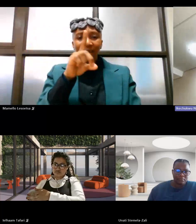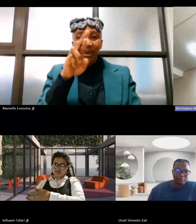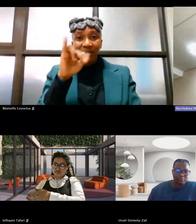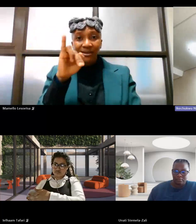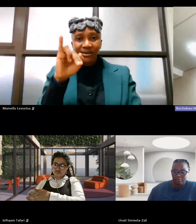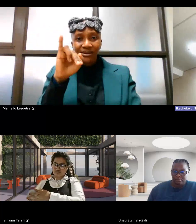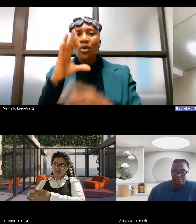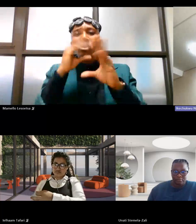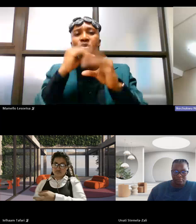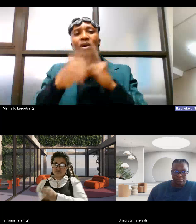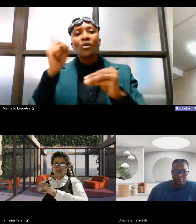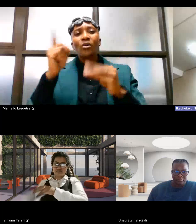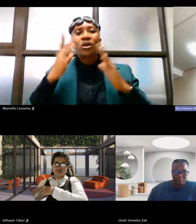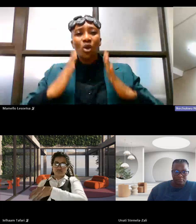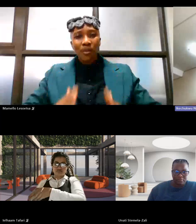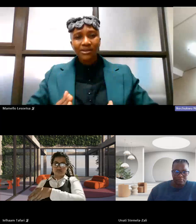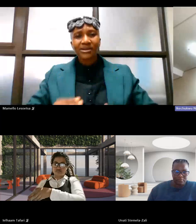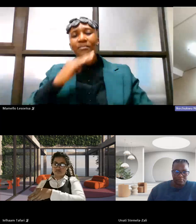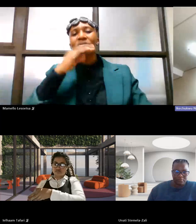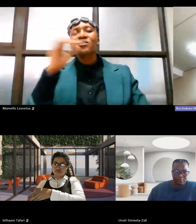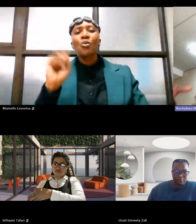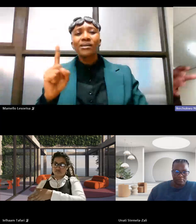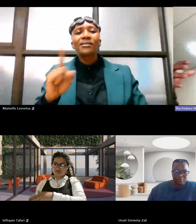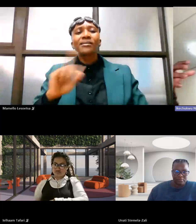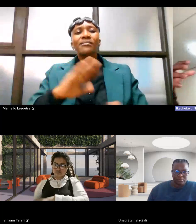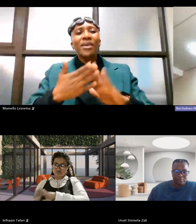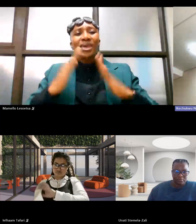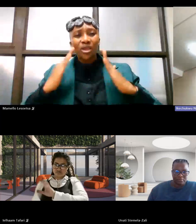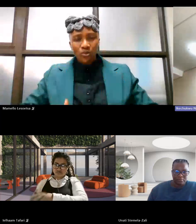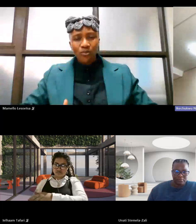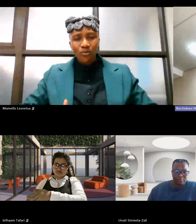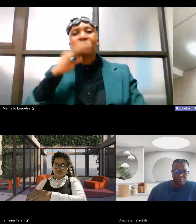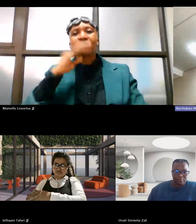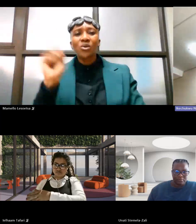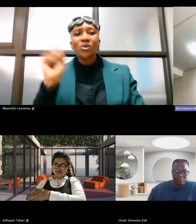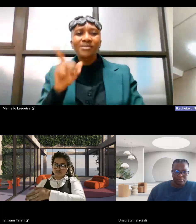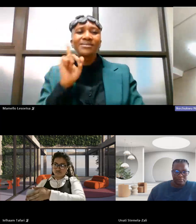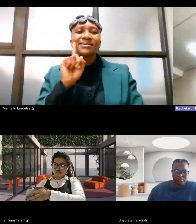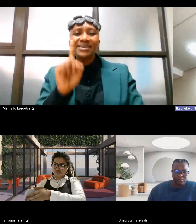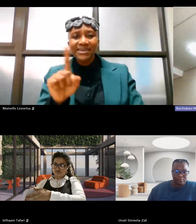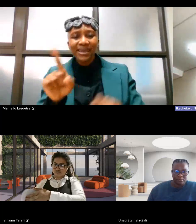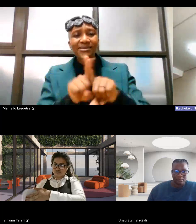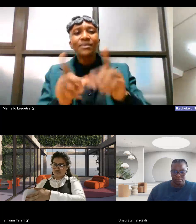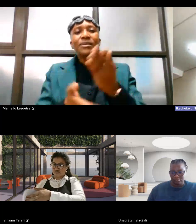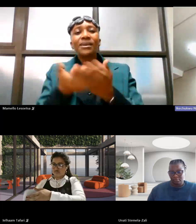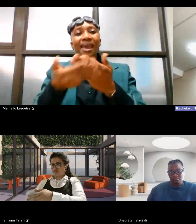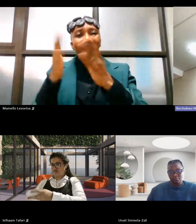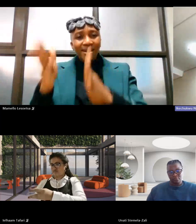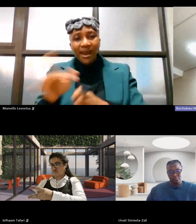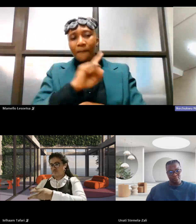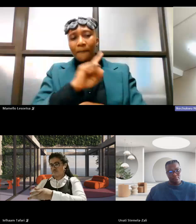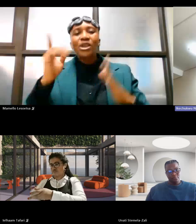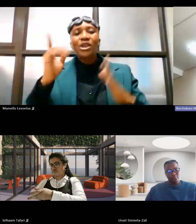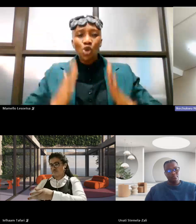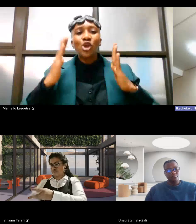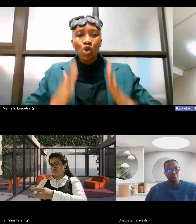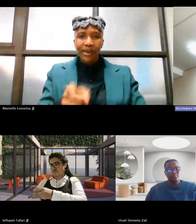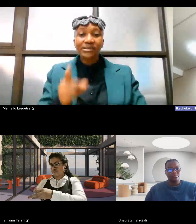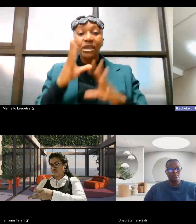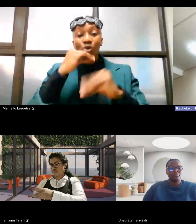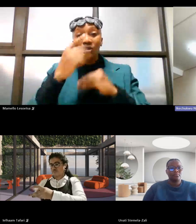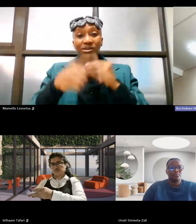the humanity, being human. It's like going beyond being a teacher or a carer, but being human. Brian talks about that. Then